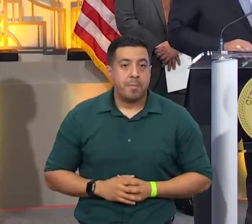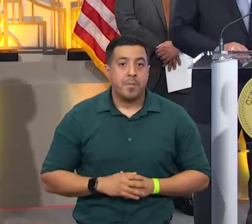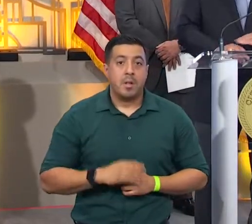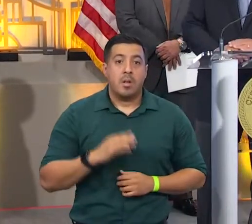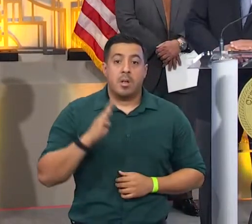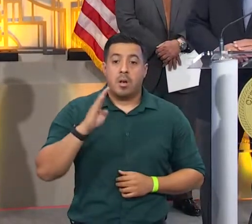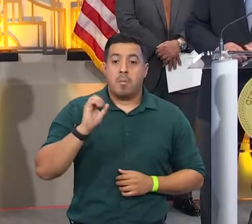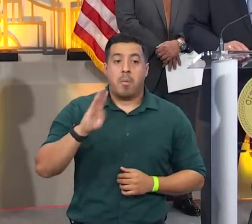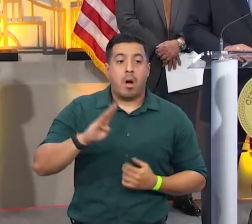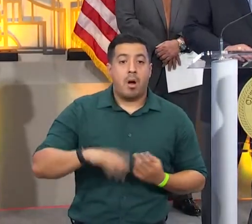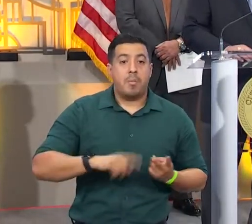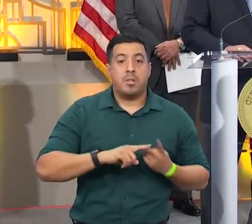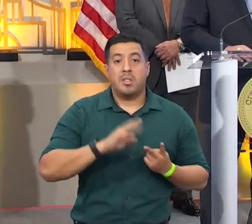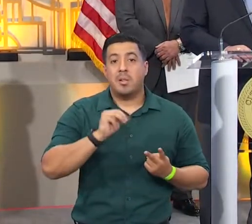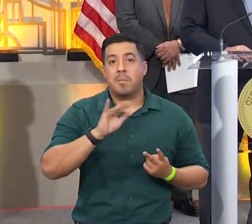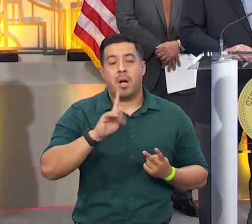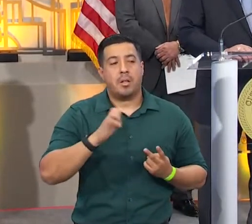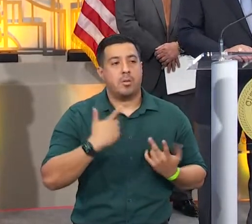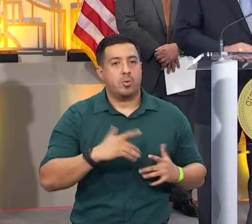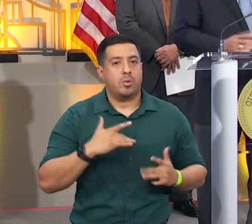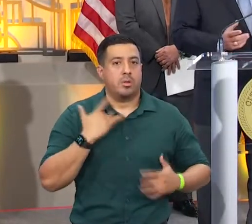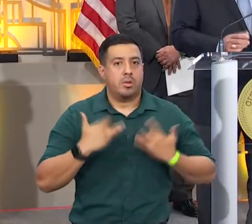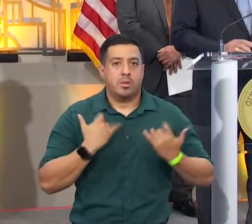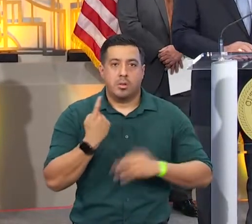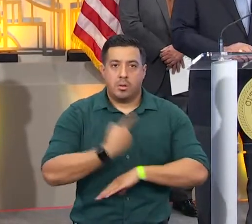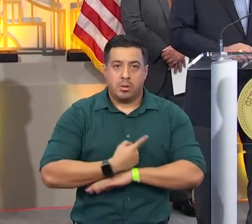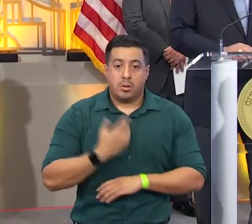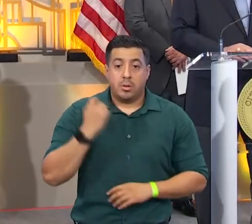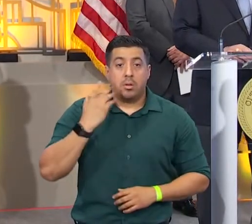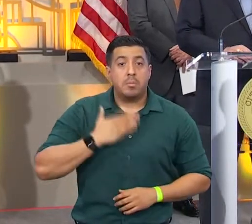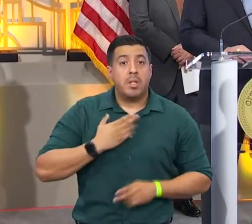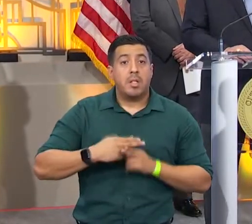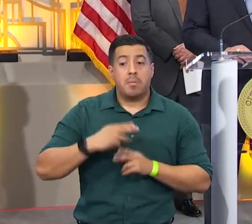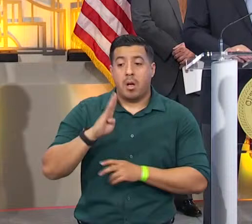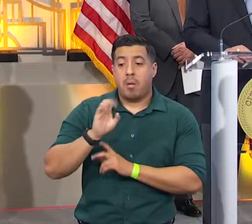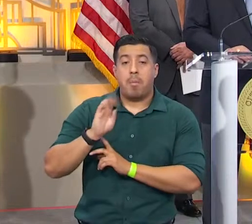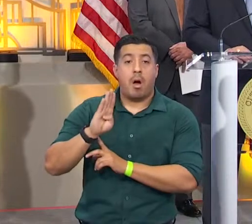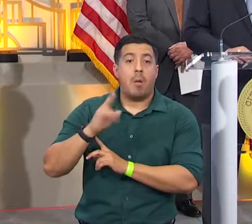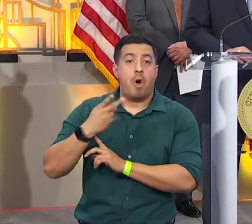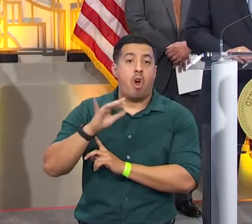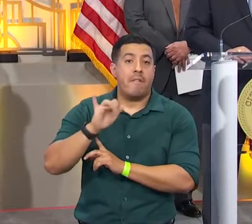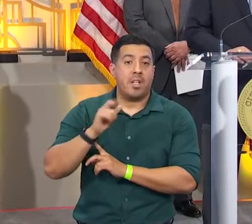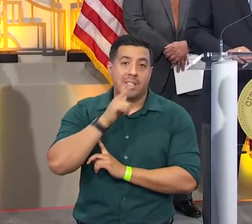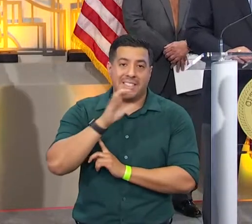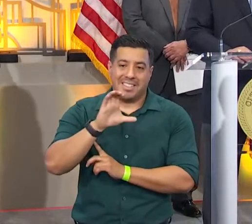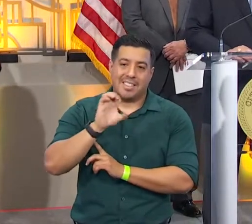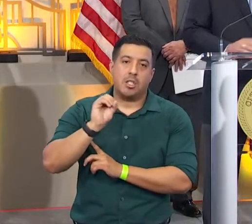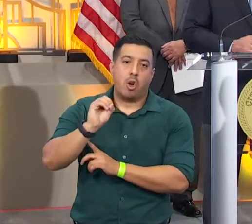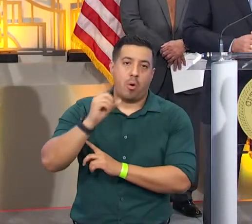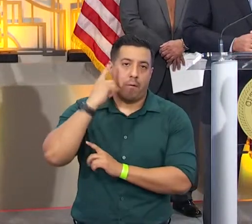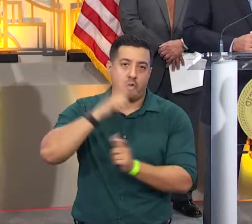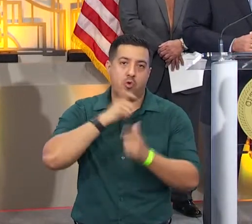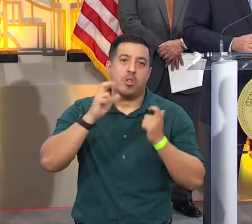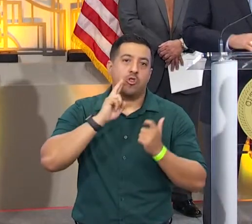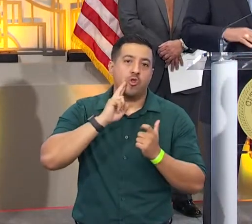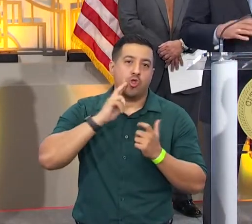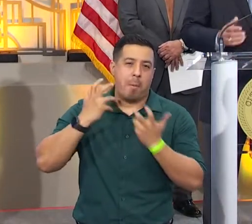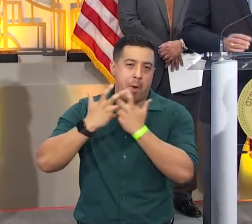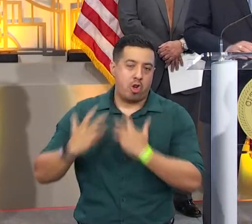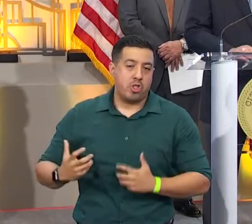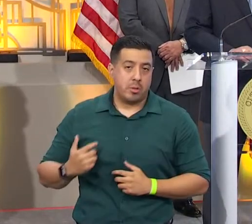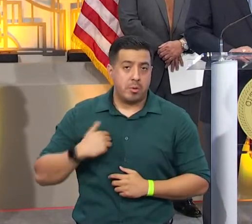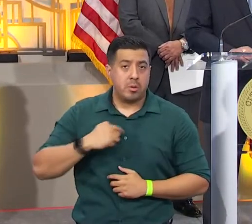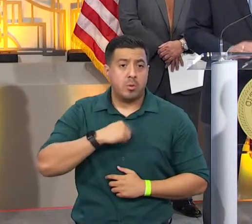Bob, Mike, Mario, what an exciting day. My name is Bob Harvey. I'm the president and CEO of the Greater Houston Partnership, and we are